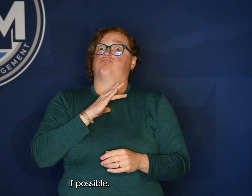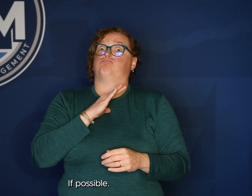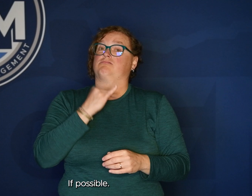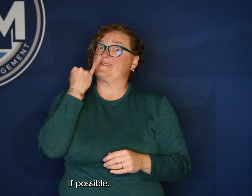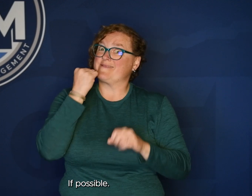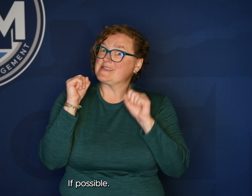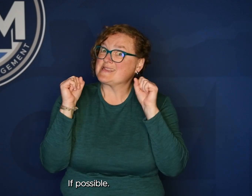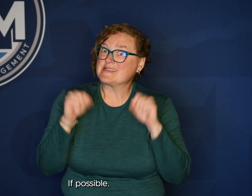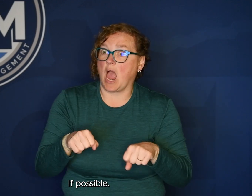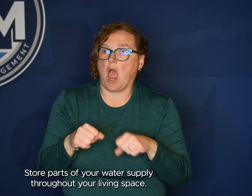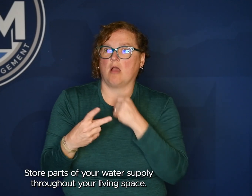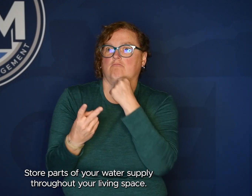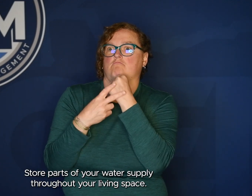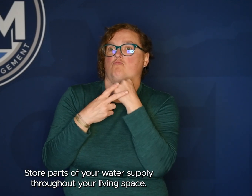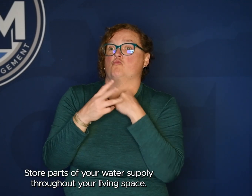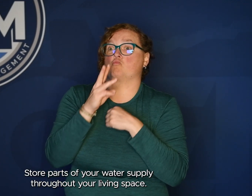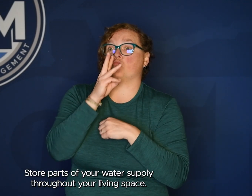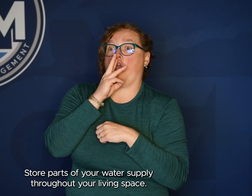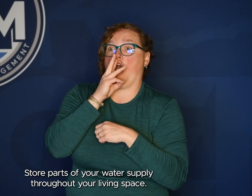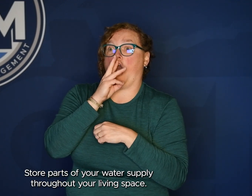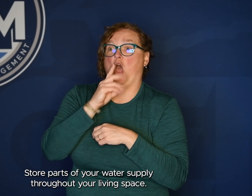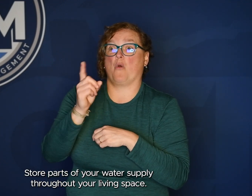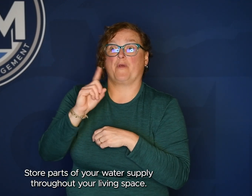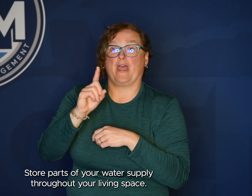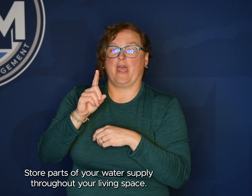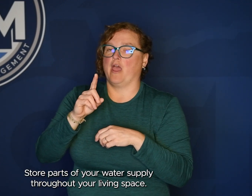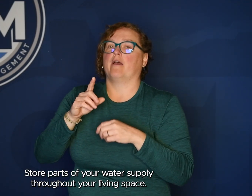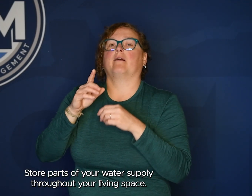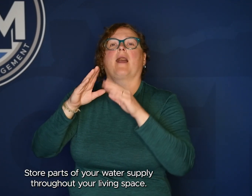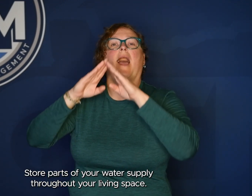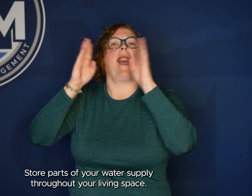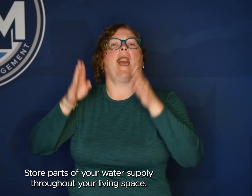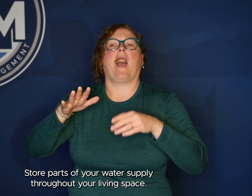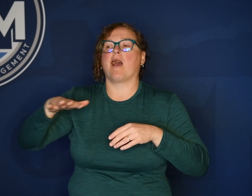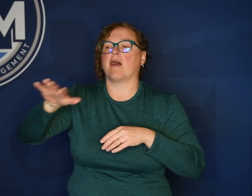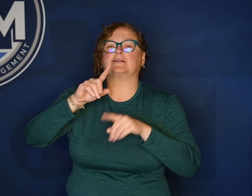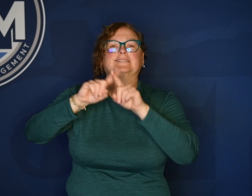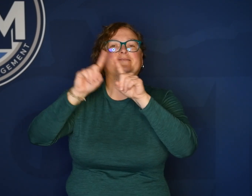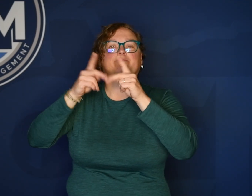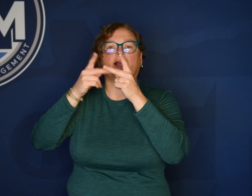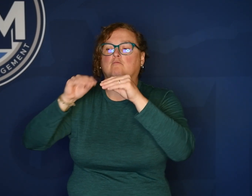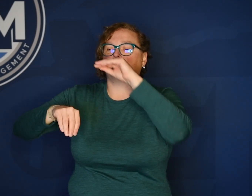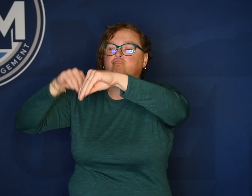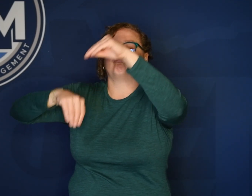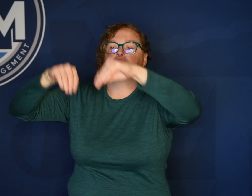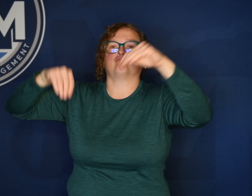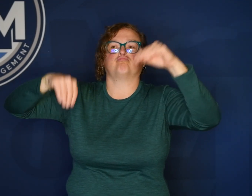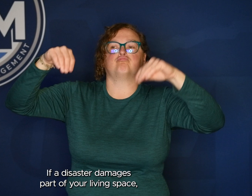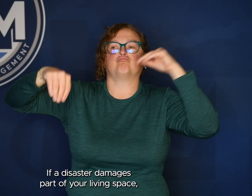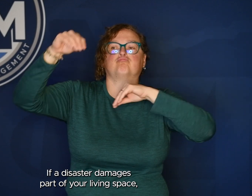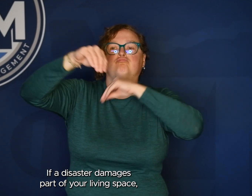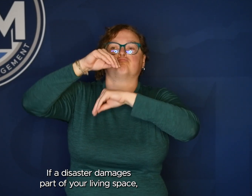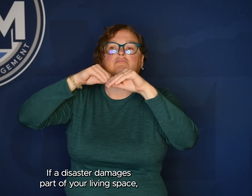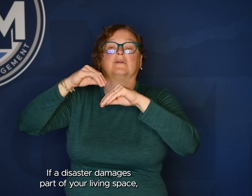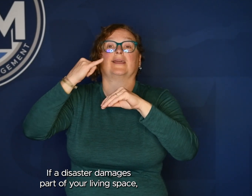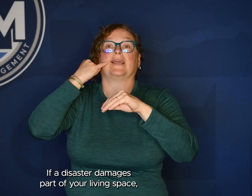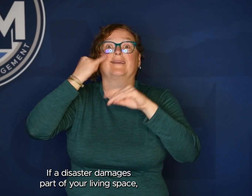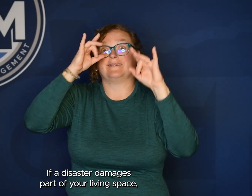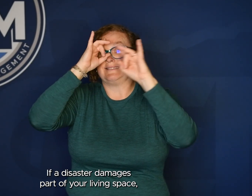If possible, store parts of your water supply throughout your living space. If a disaster damages